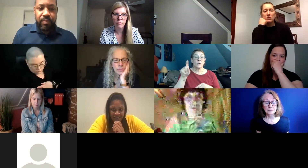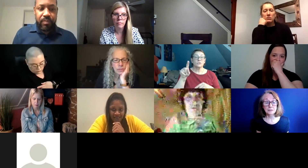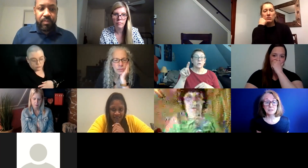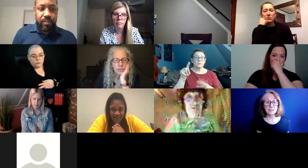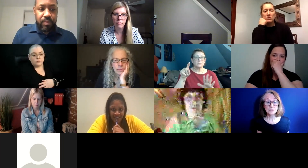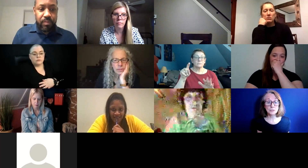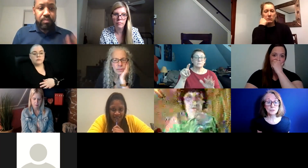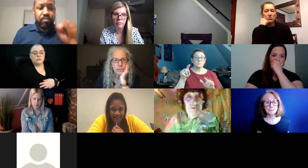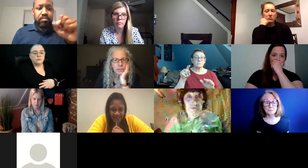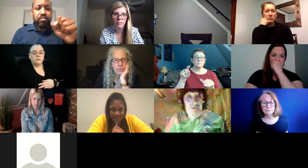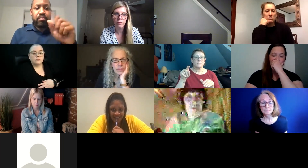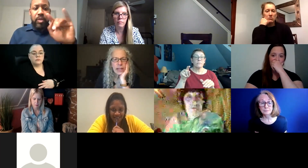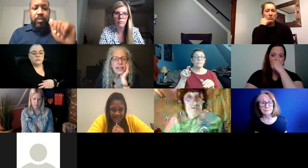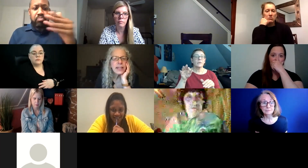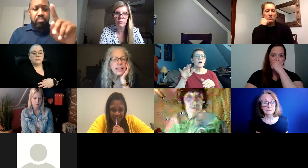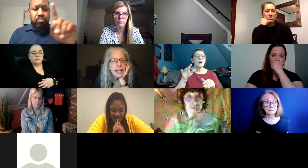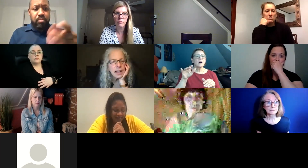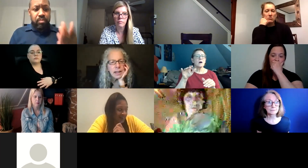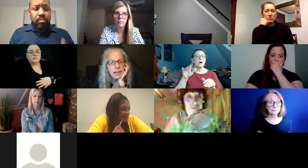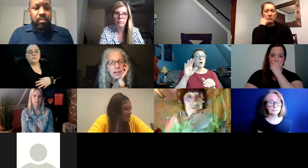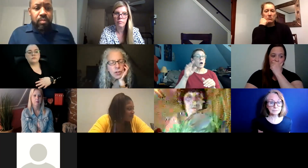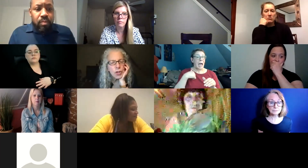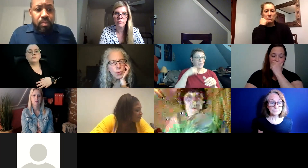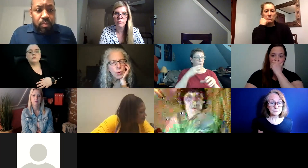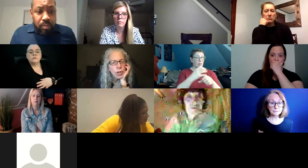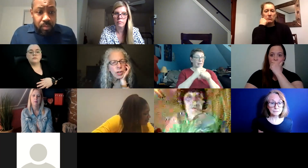Tina has a question. Tina's saying, so